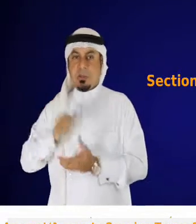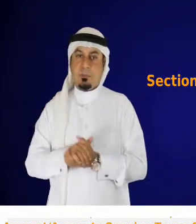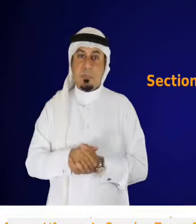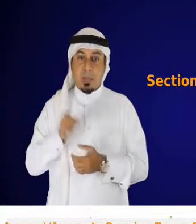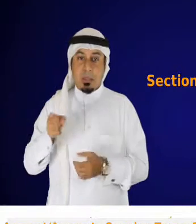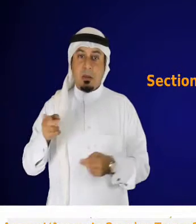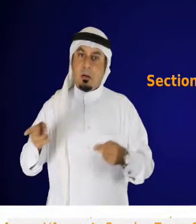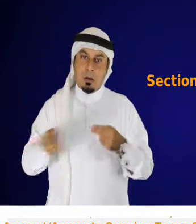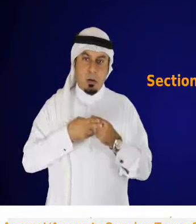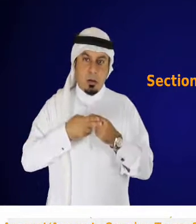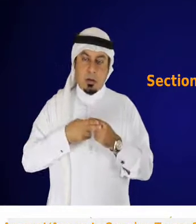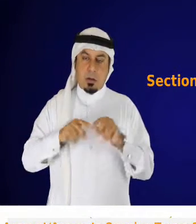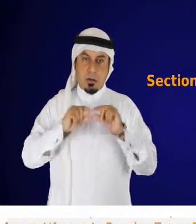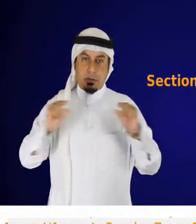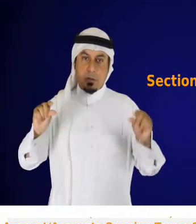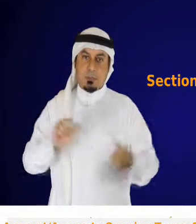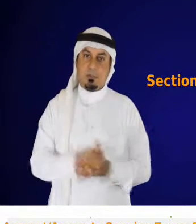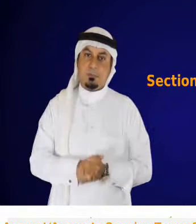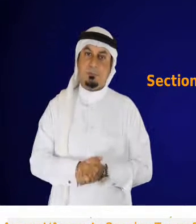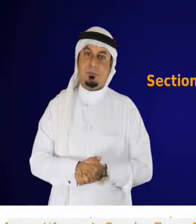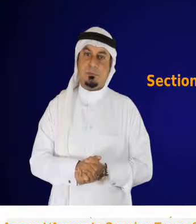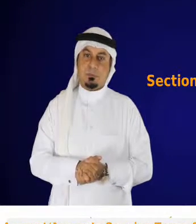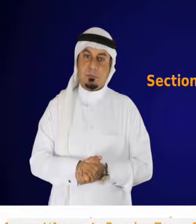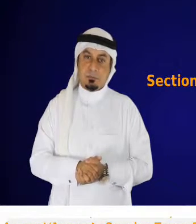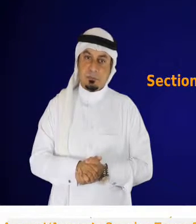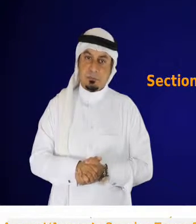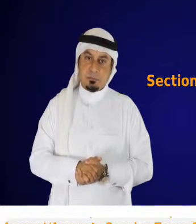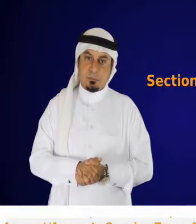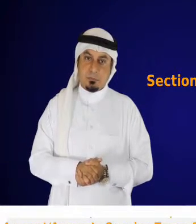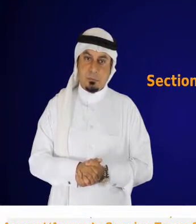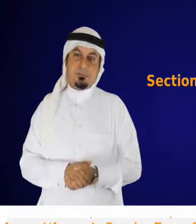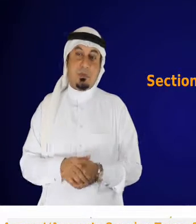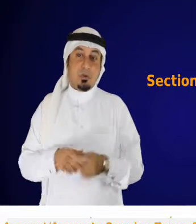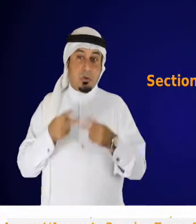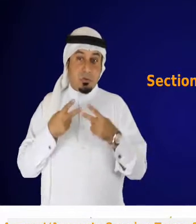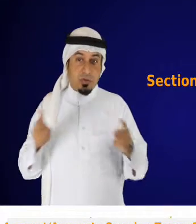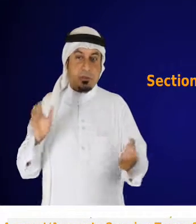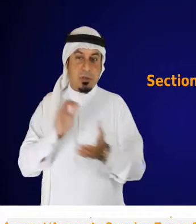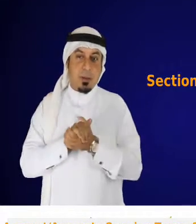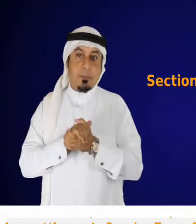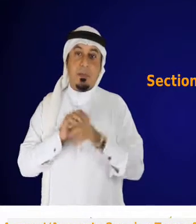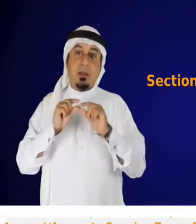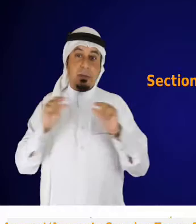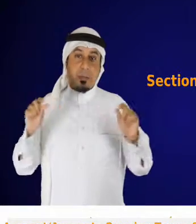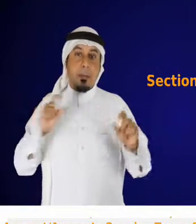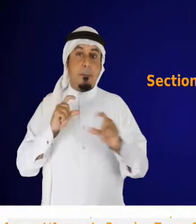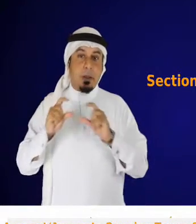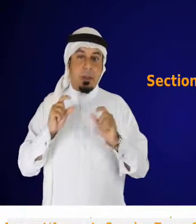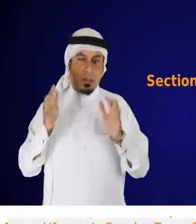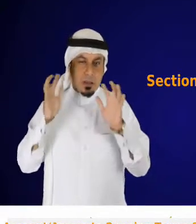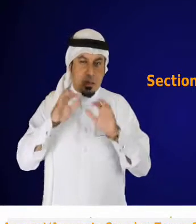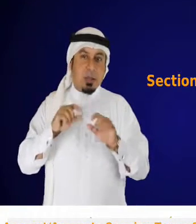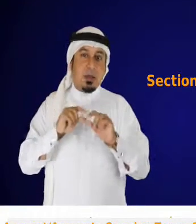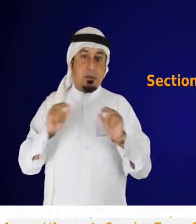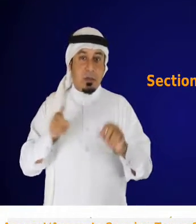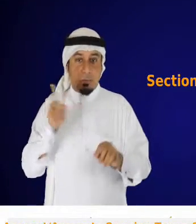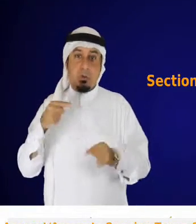year. The bank may impose commissions, charges and expenses such as post and telephone costs and fines or any